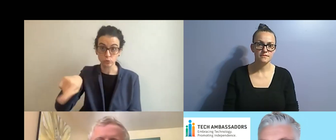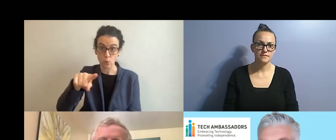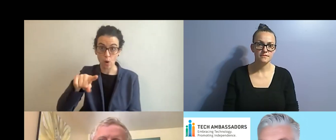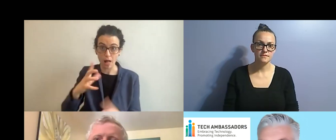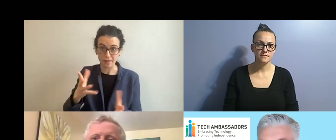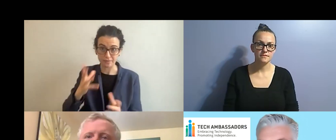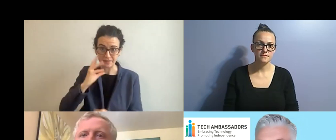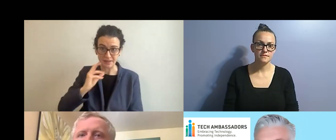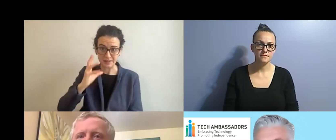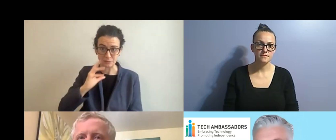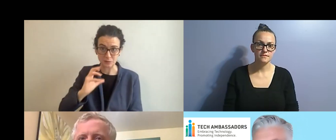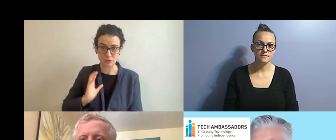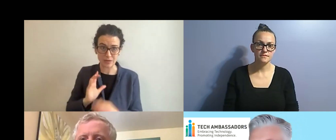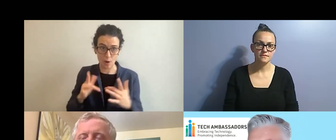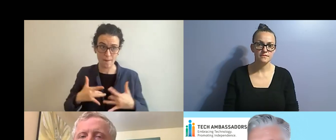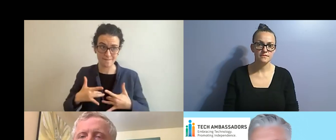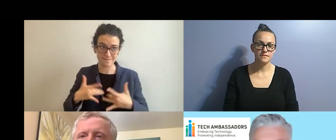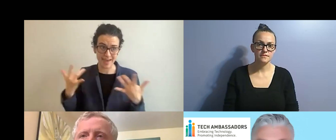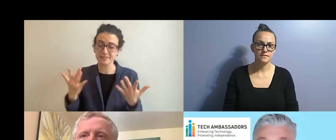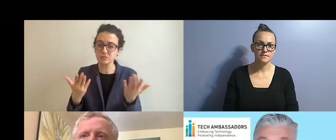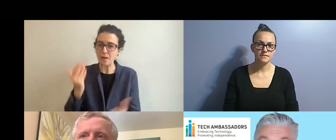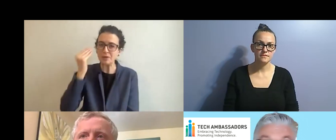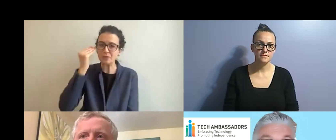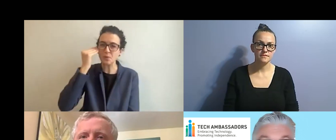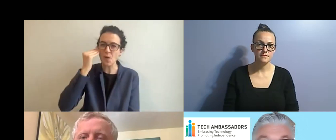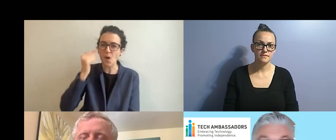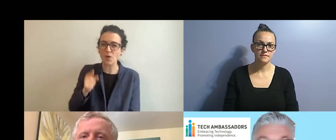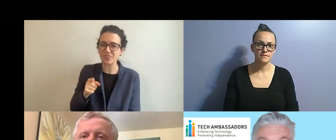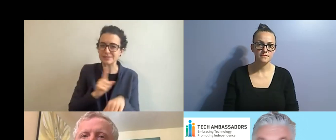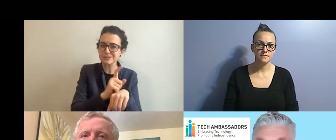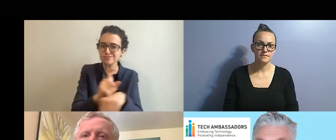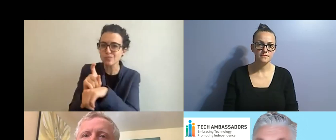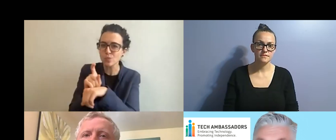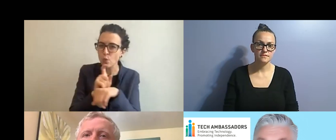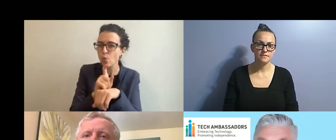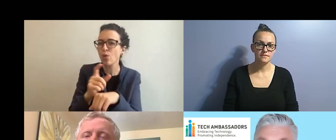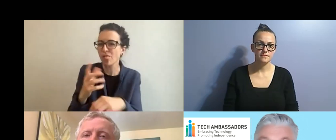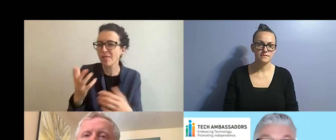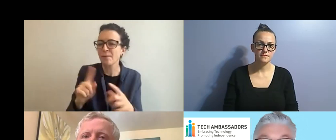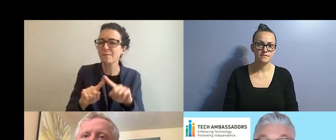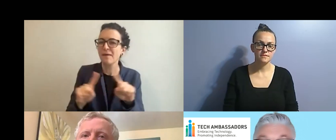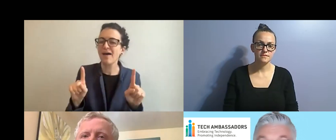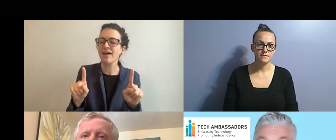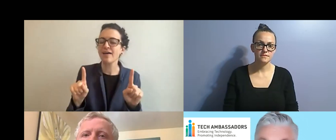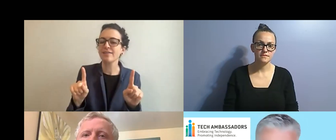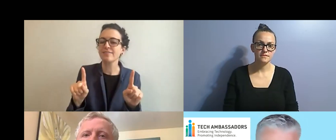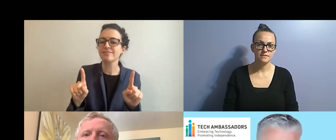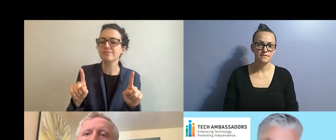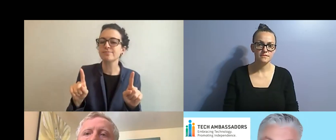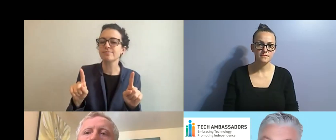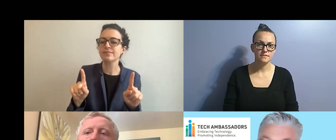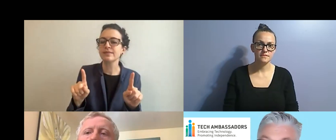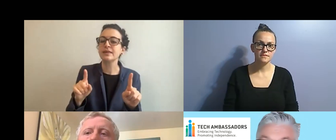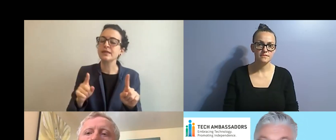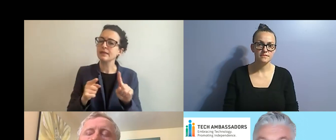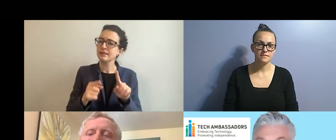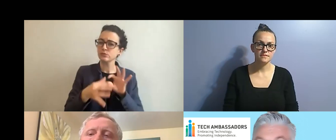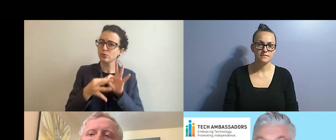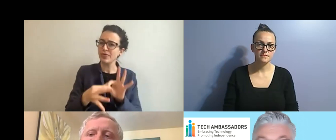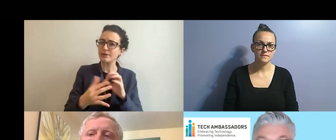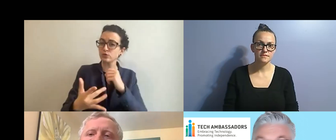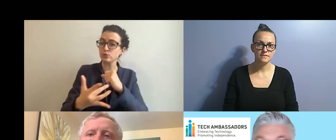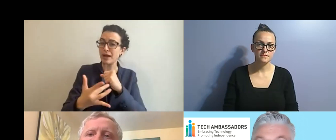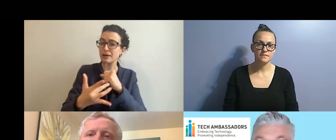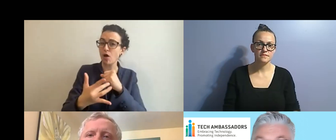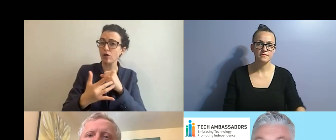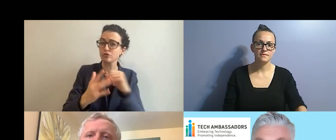If you're with us for the first time, your feedback is especially important to us. This is on a technology barriers. So I'm going to launch this. It